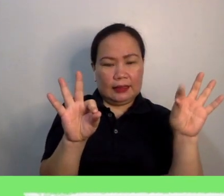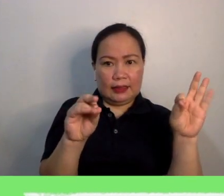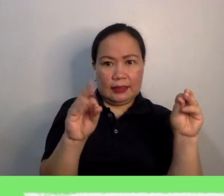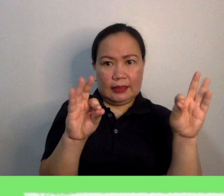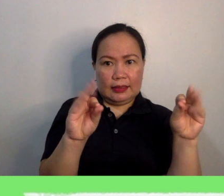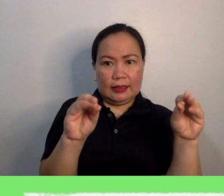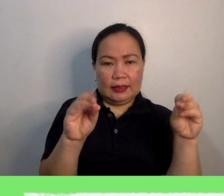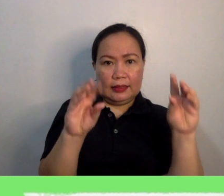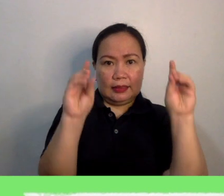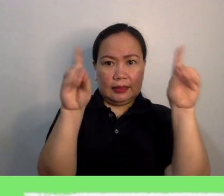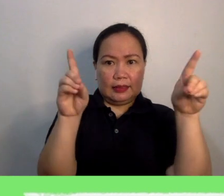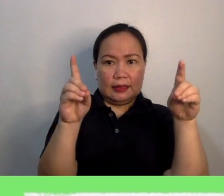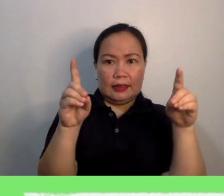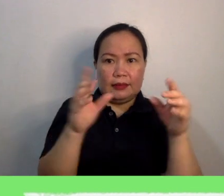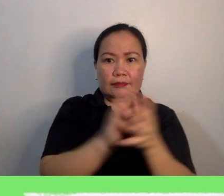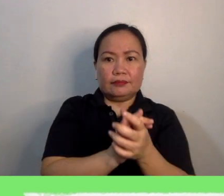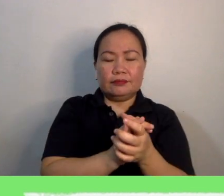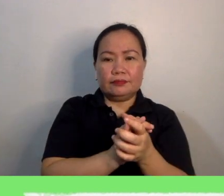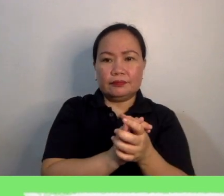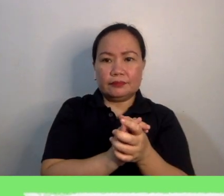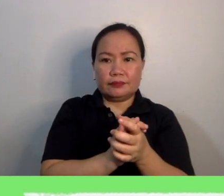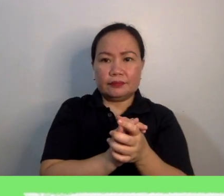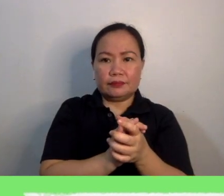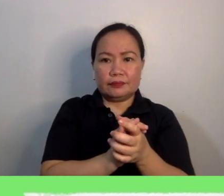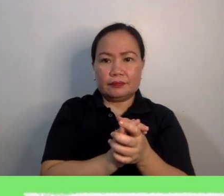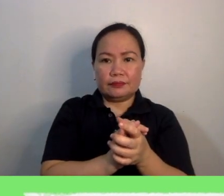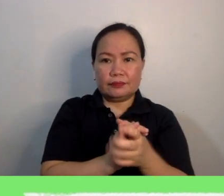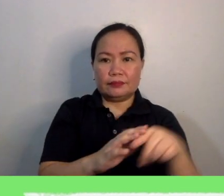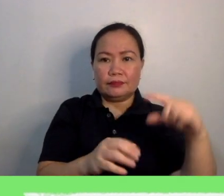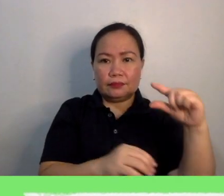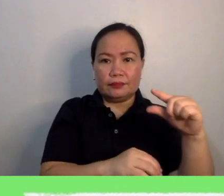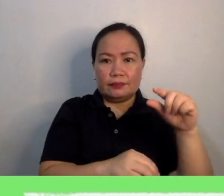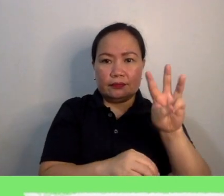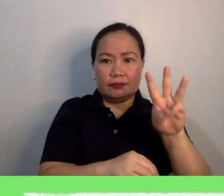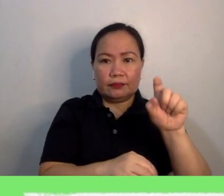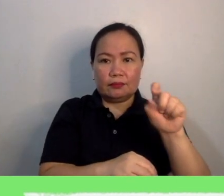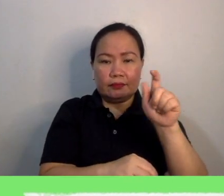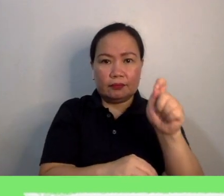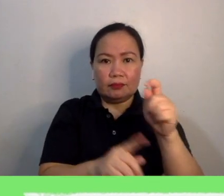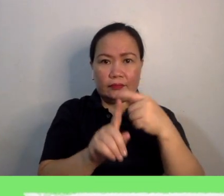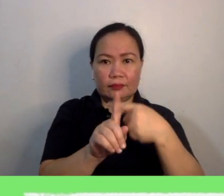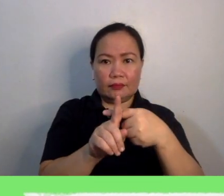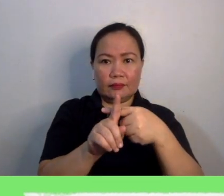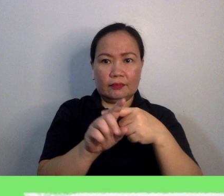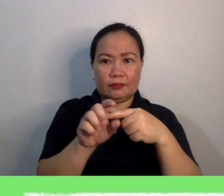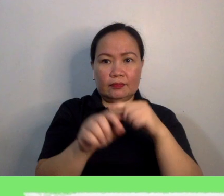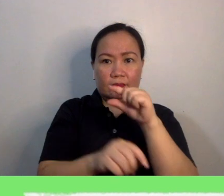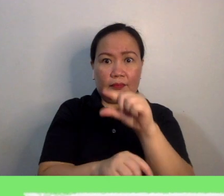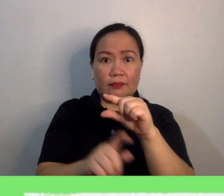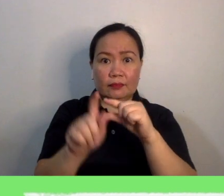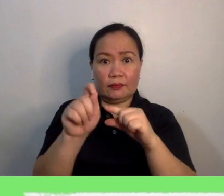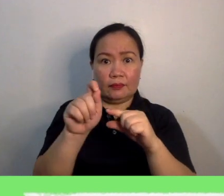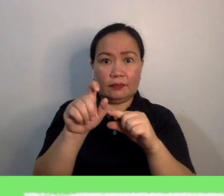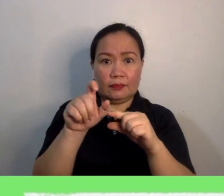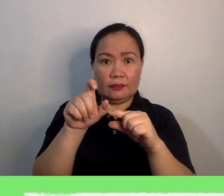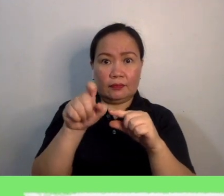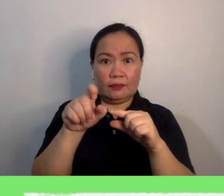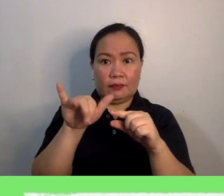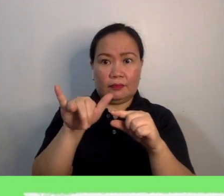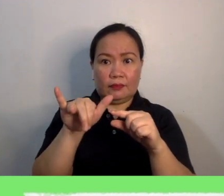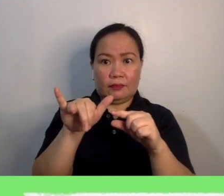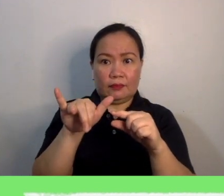angle WXT plus the measure of the angle TXY is equal